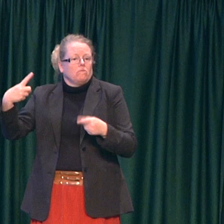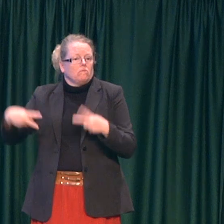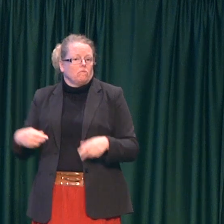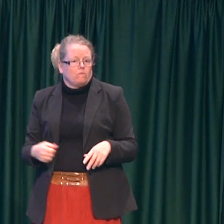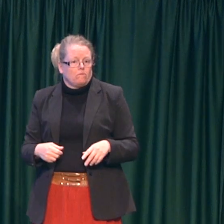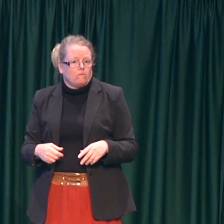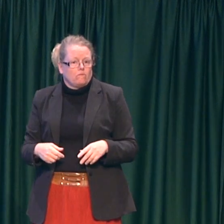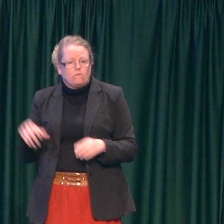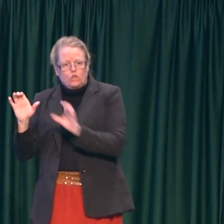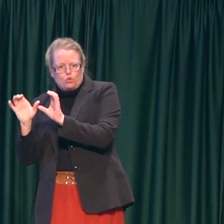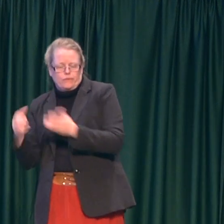maybe 50% are certified.